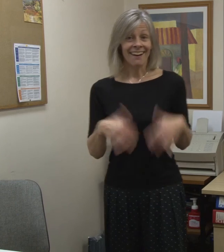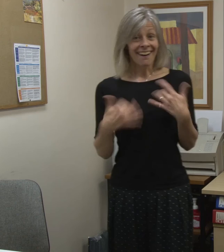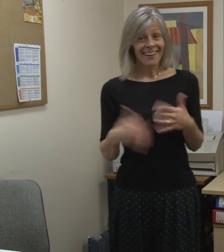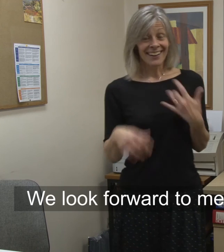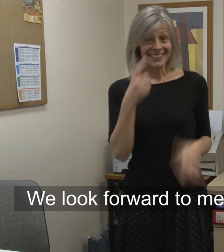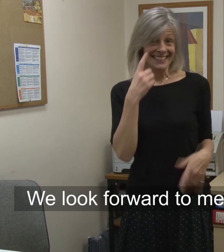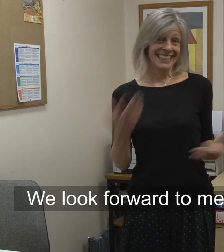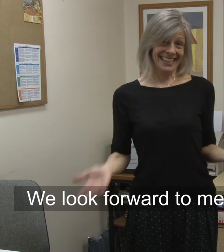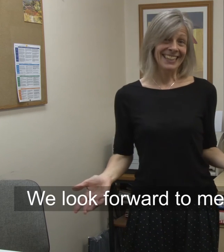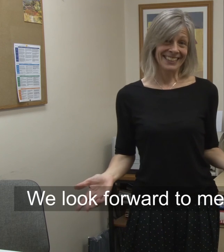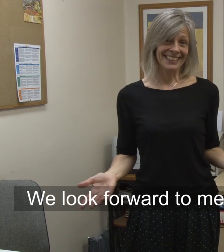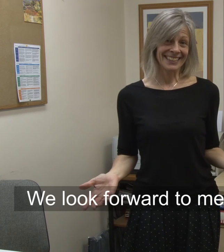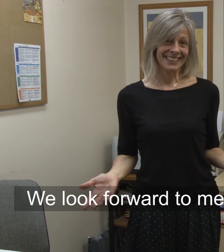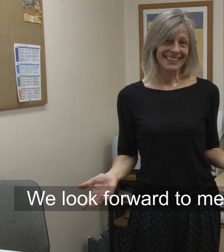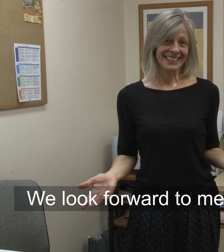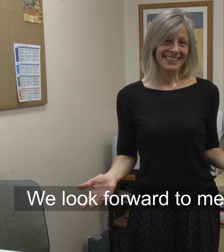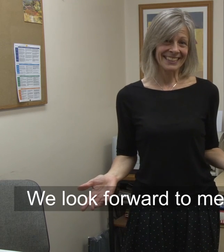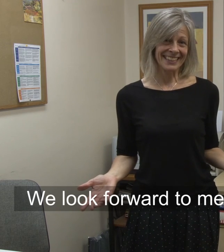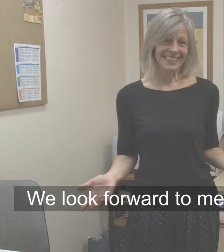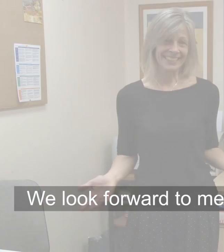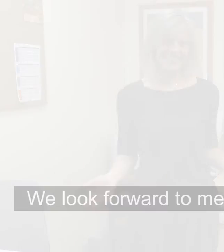We look forward to meeting you. Thank you.